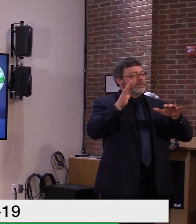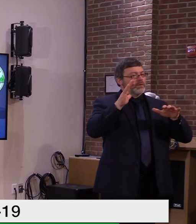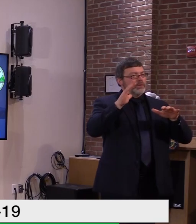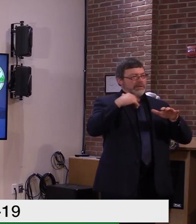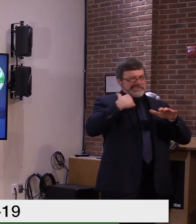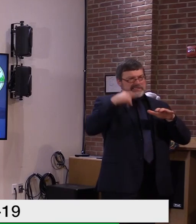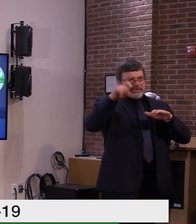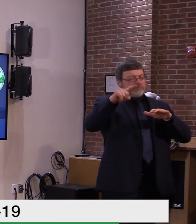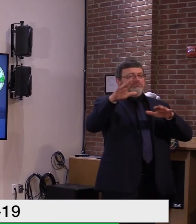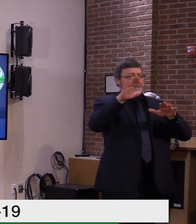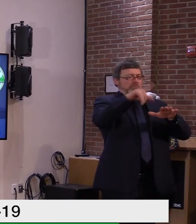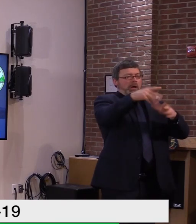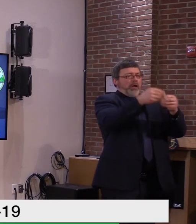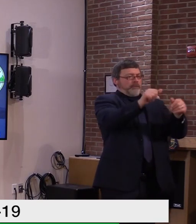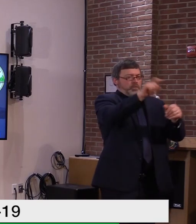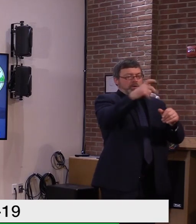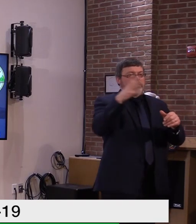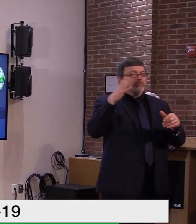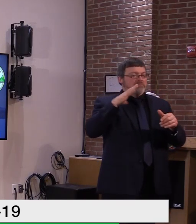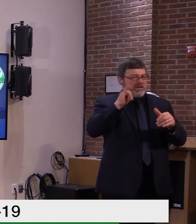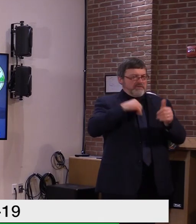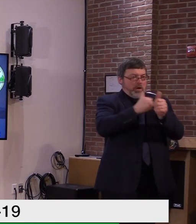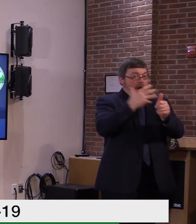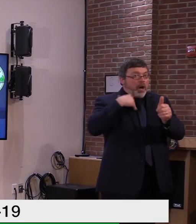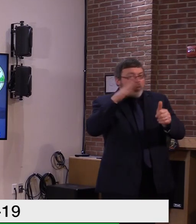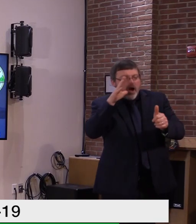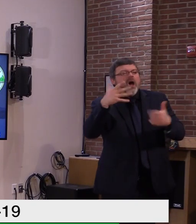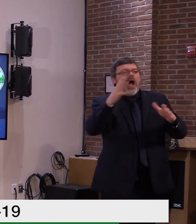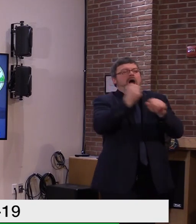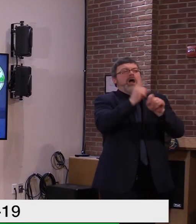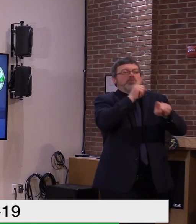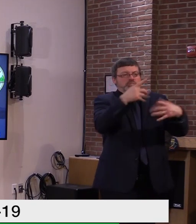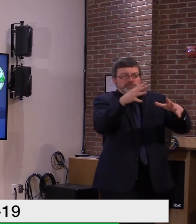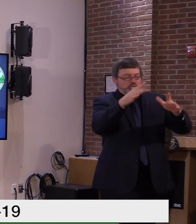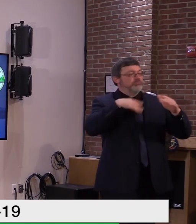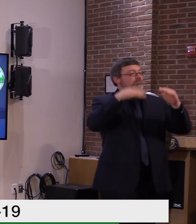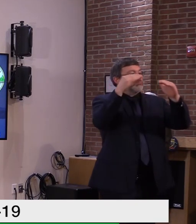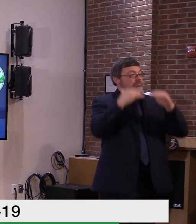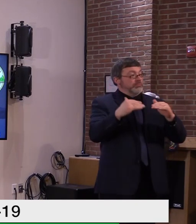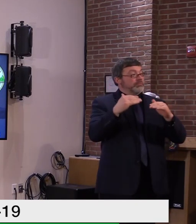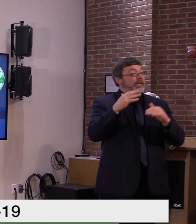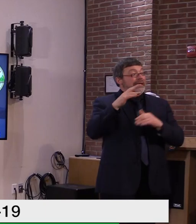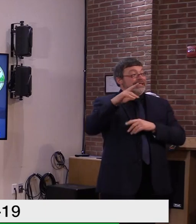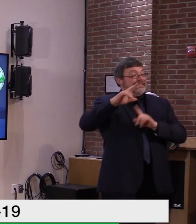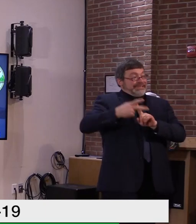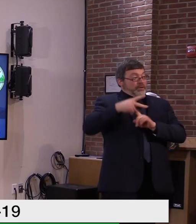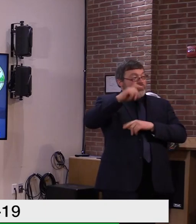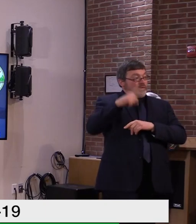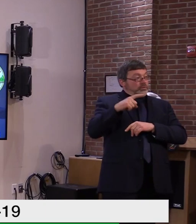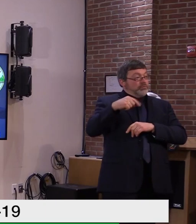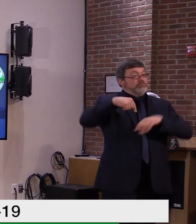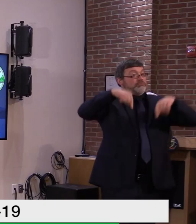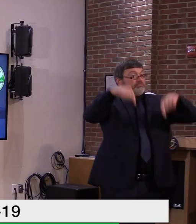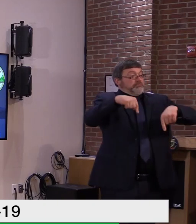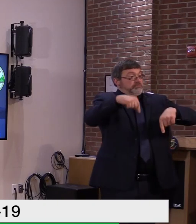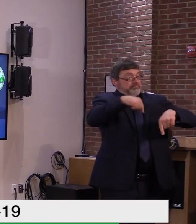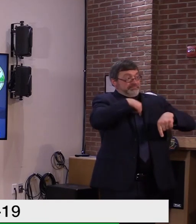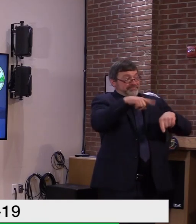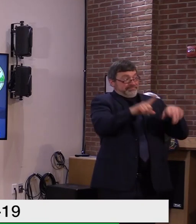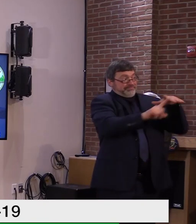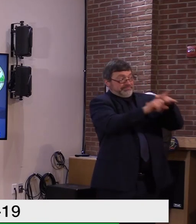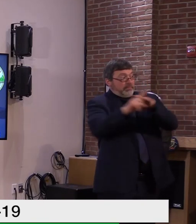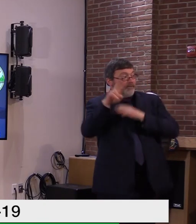the public. This time at the Bennington Police Department just before Christmas, there have been 6 positive tests